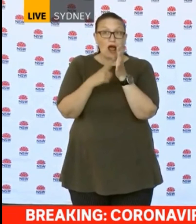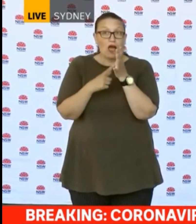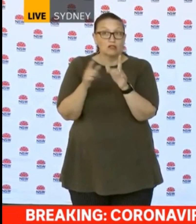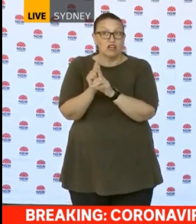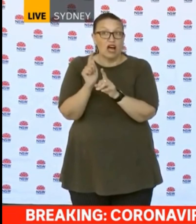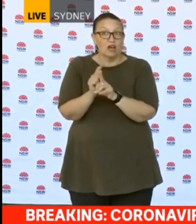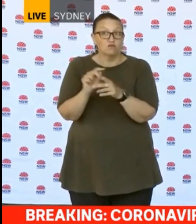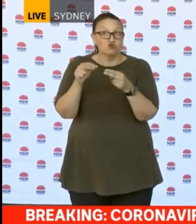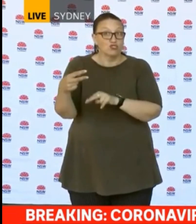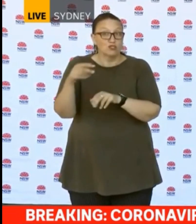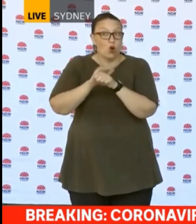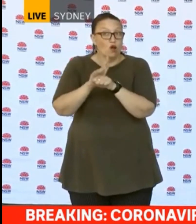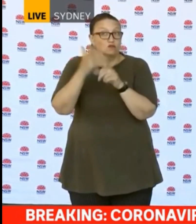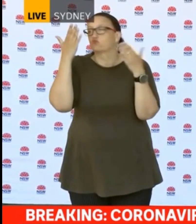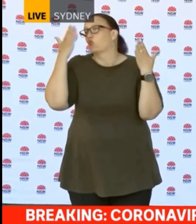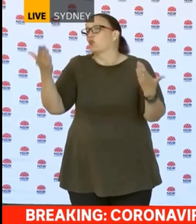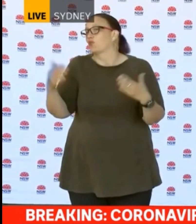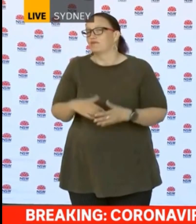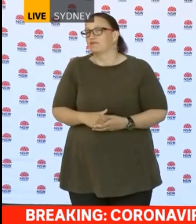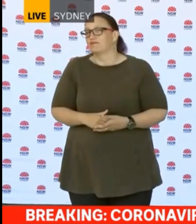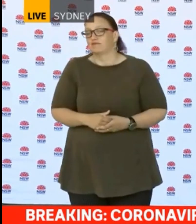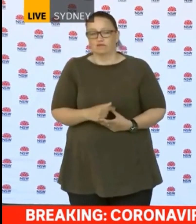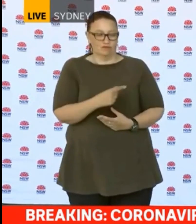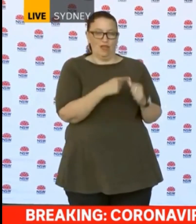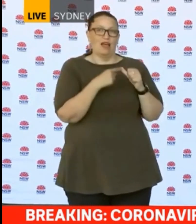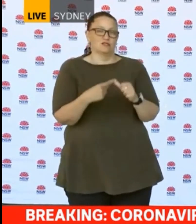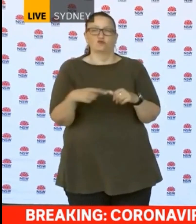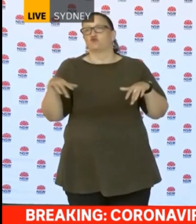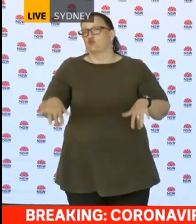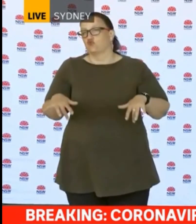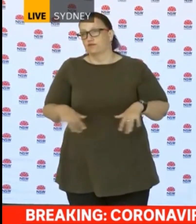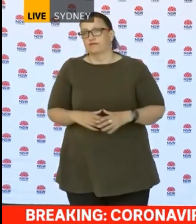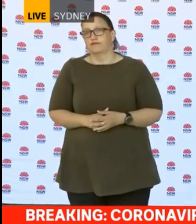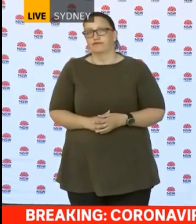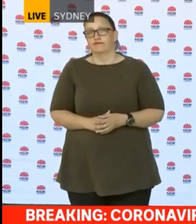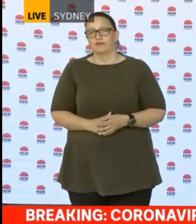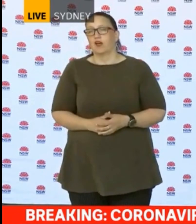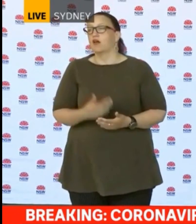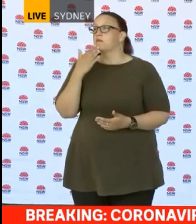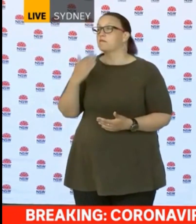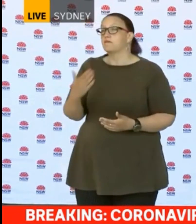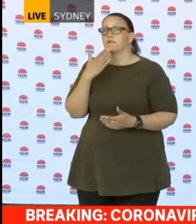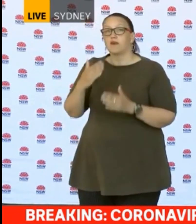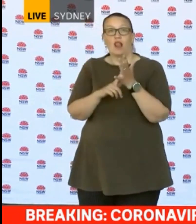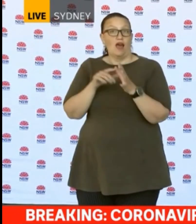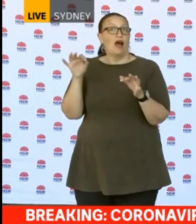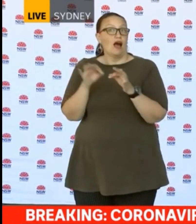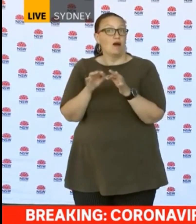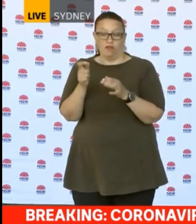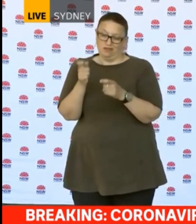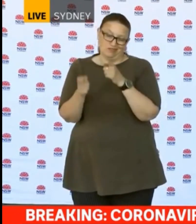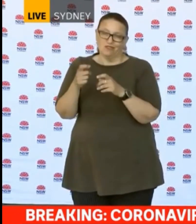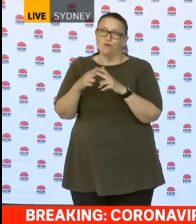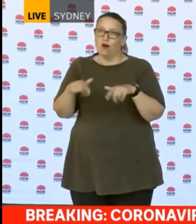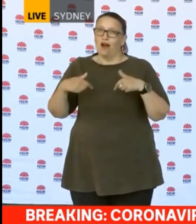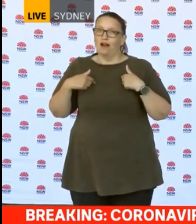No, not at all. We will. That's why we've urgently, and again, thank very much the laboratories for doing that testing. It